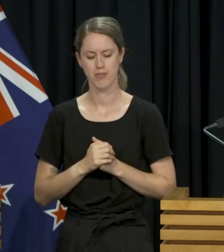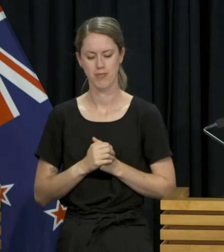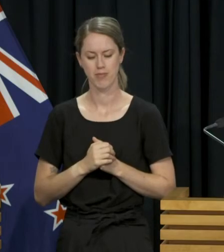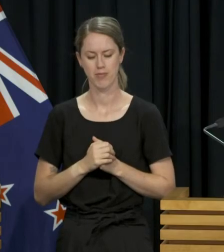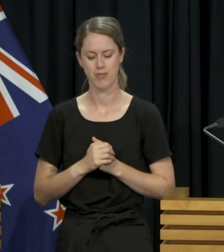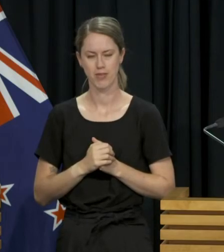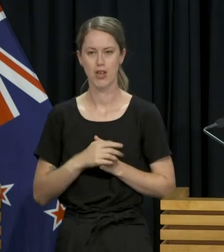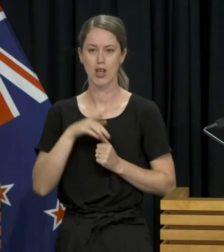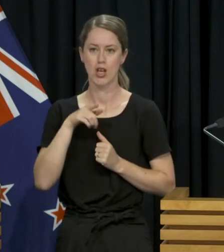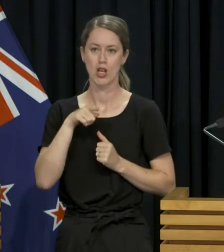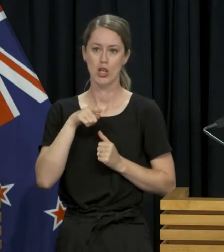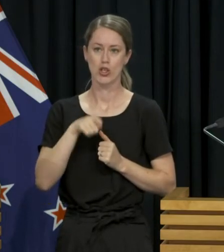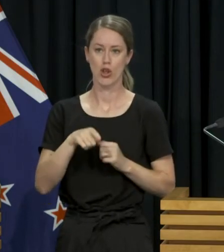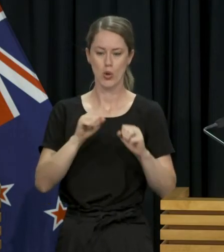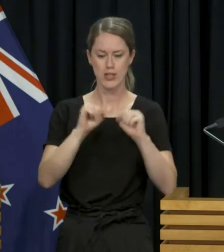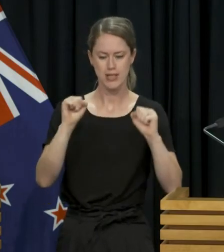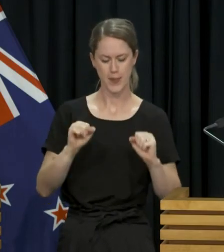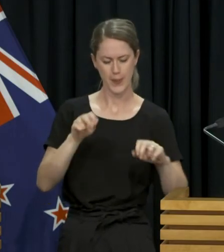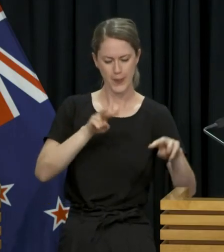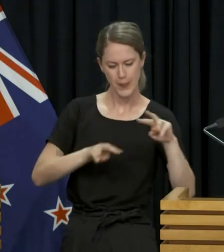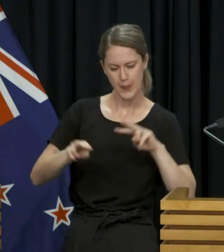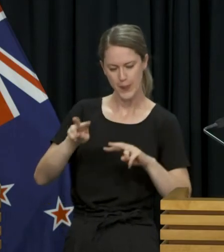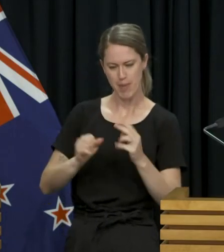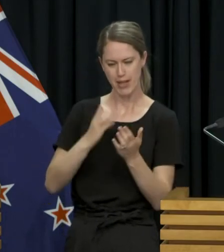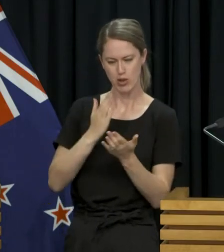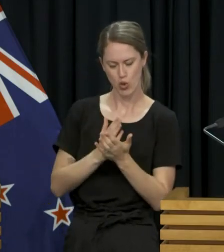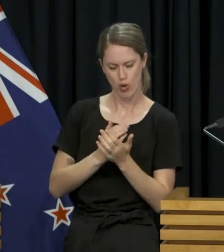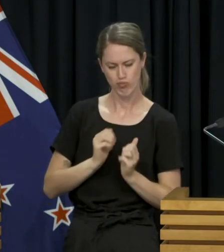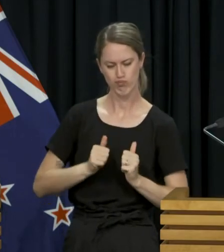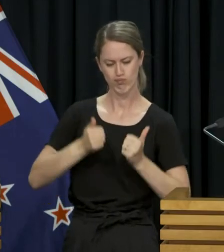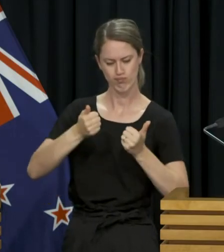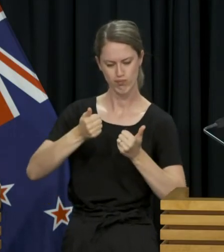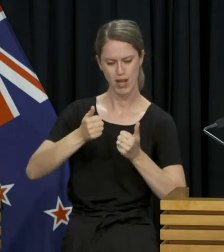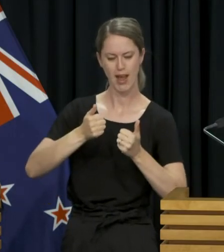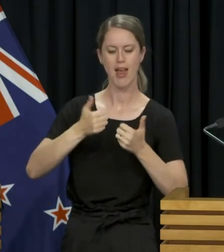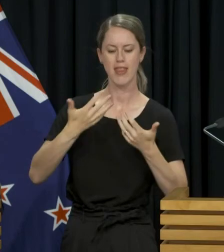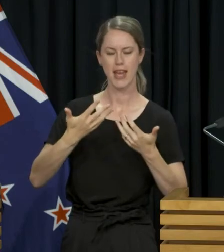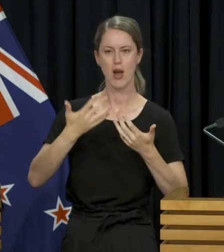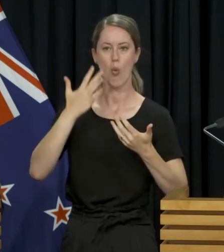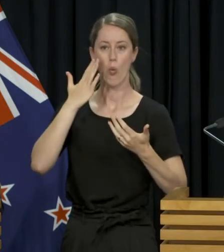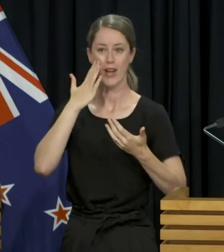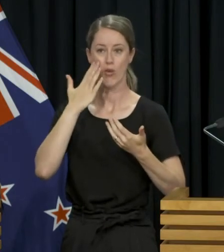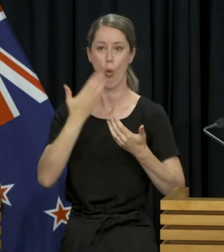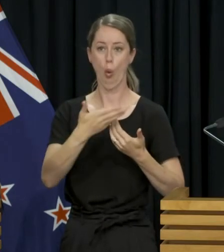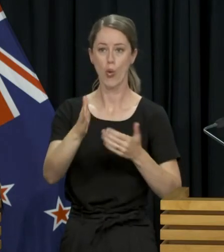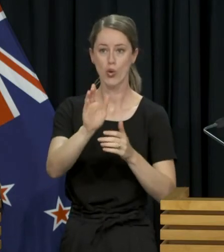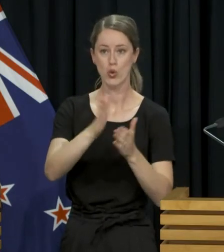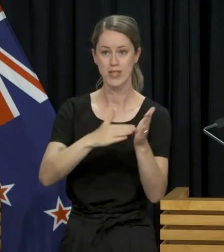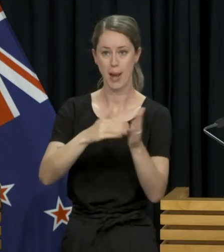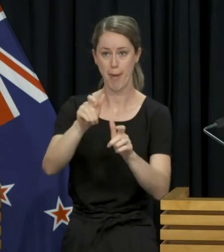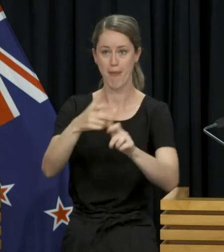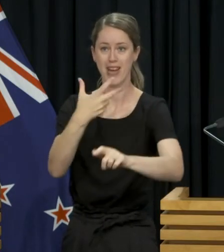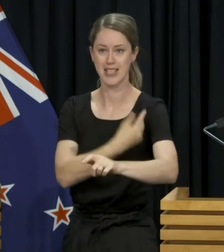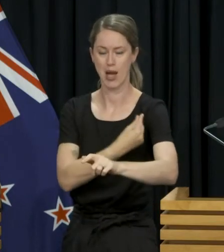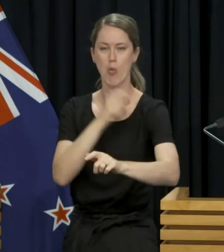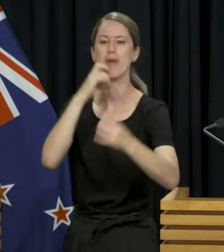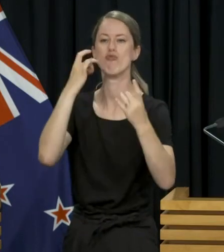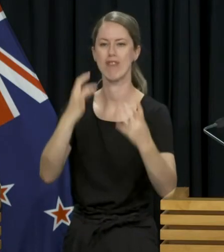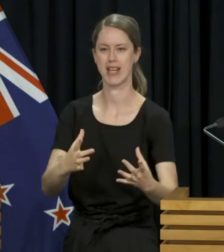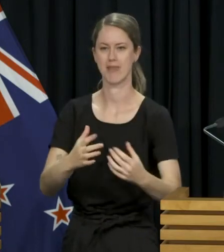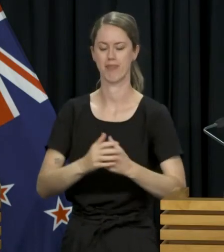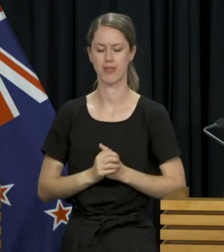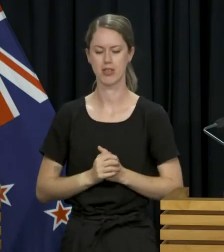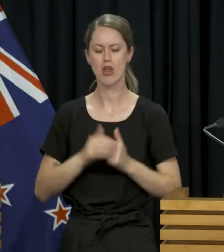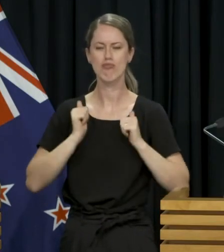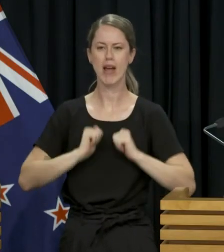ensure that they're robust, the more that we will be prepared to scale up the system when we reach that point. So the dry run included a range